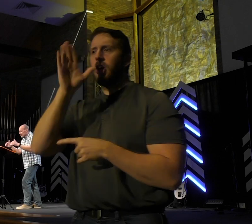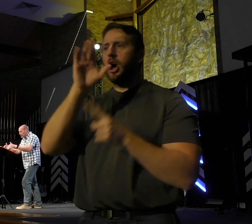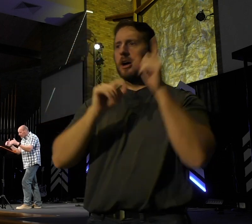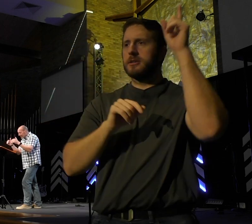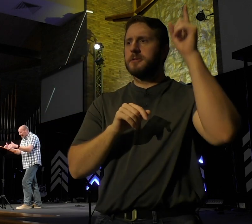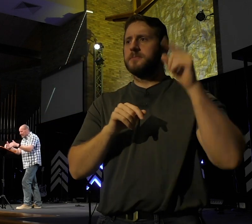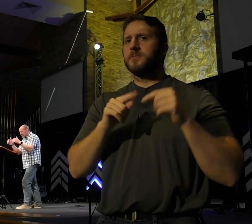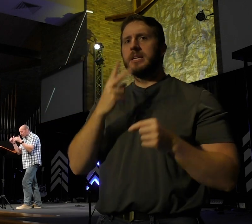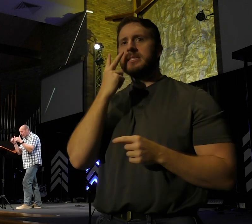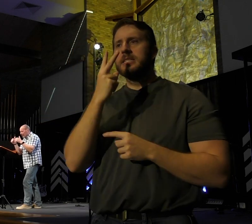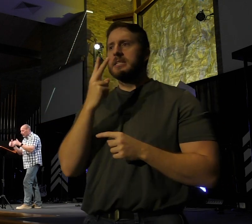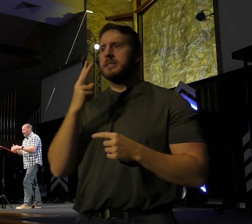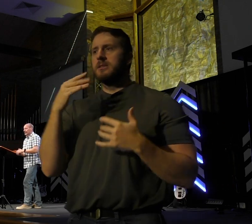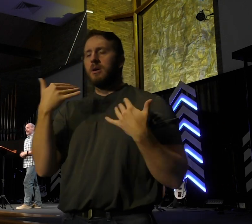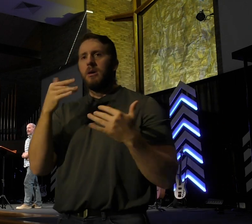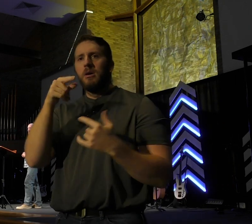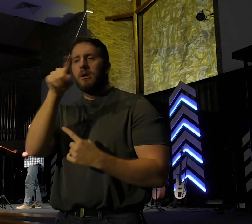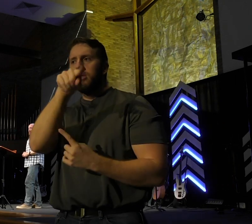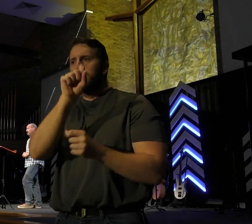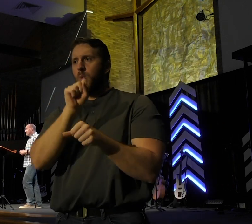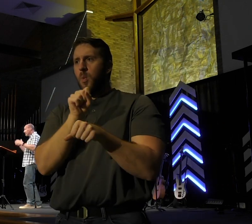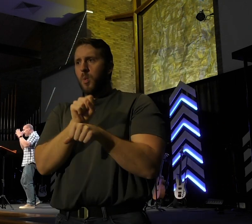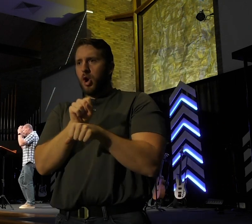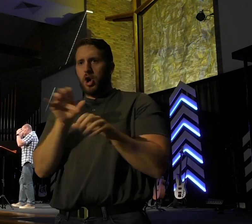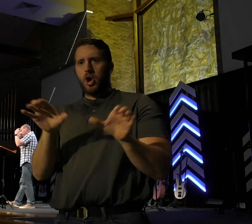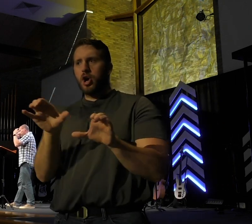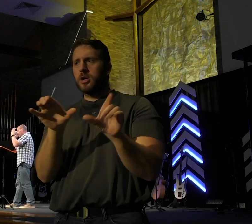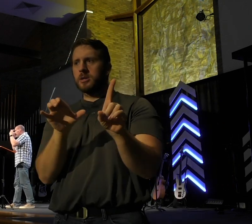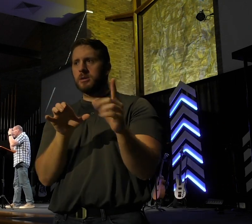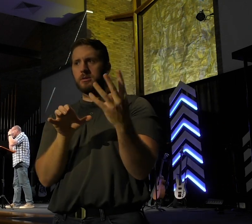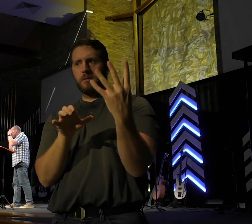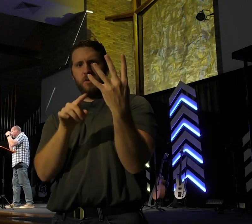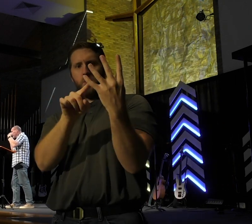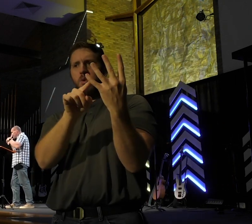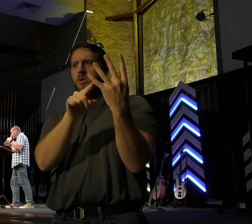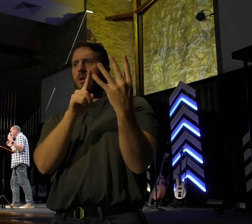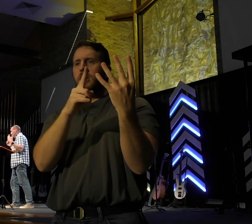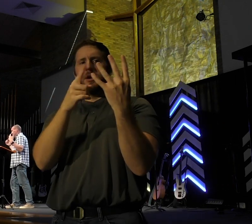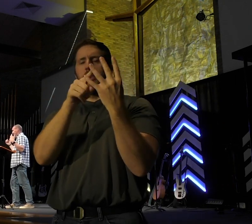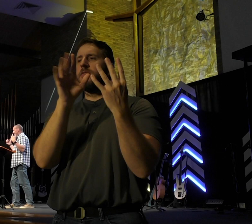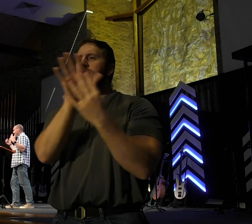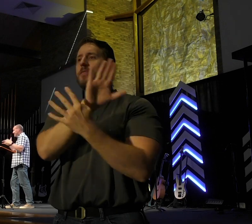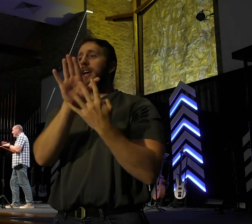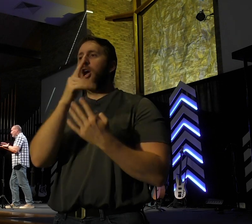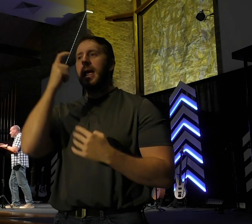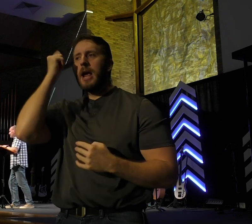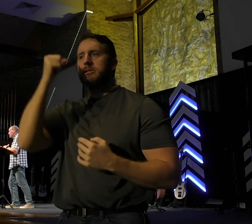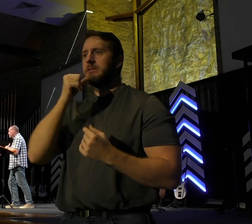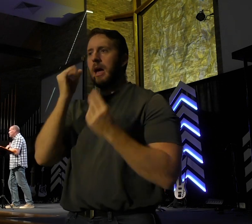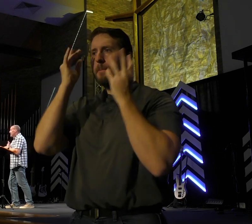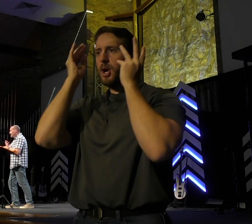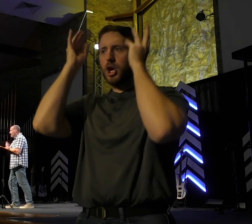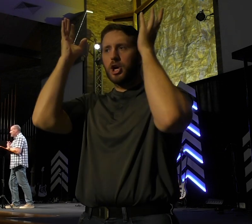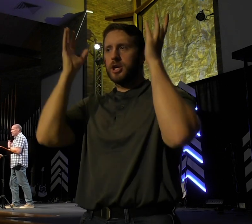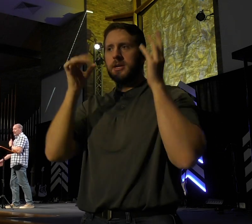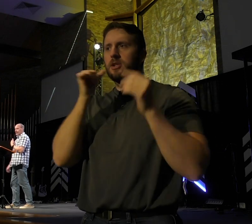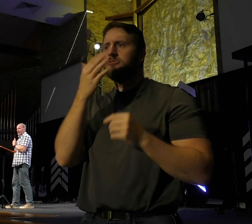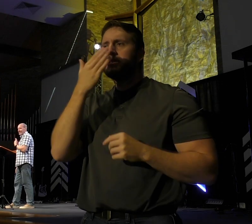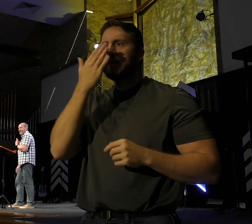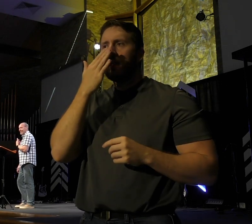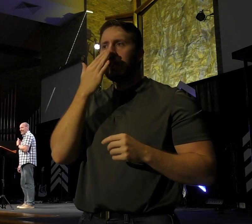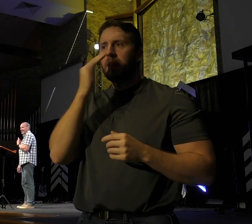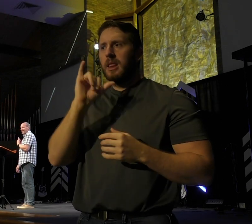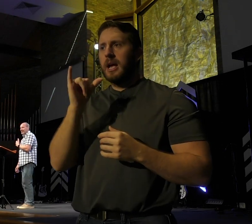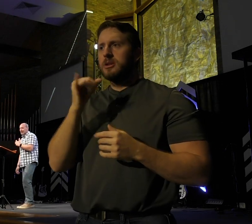this supernatural work, I mean, these guys, their hair is not even singed. They don't even smell like